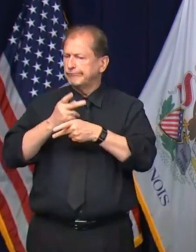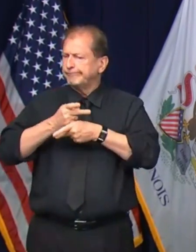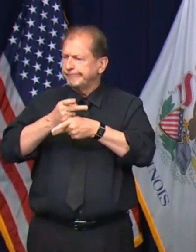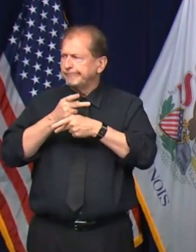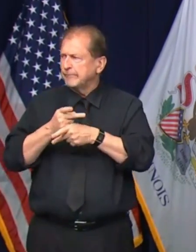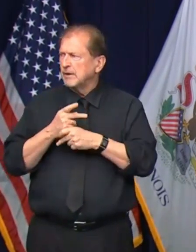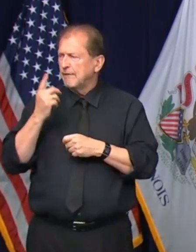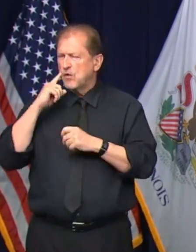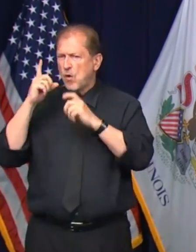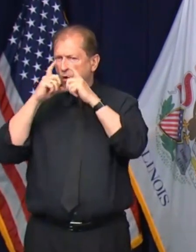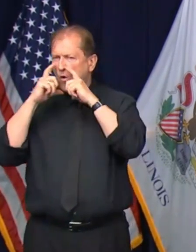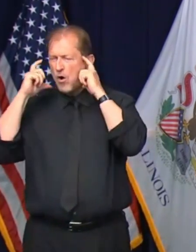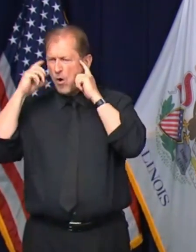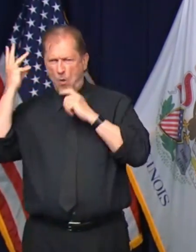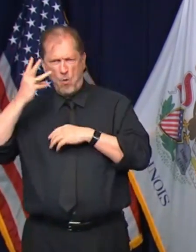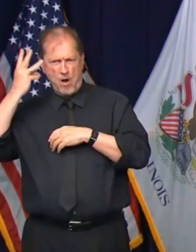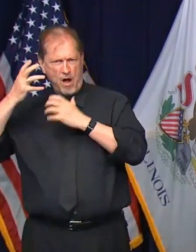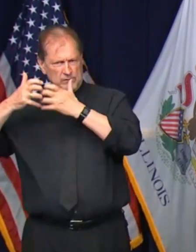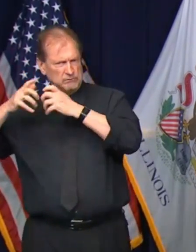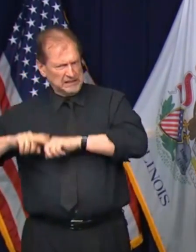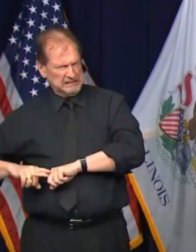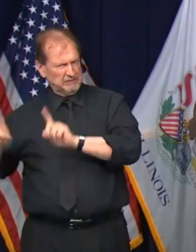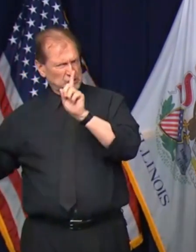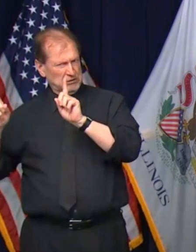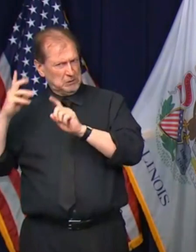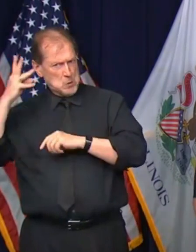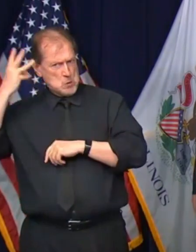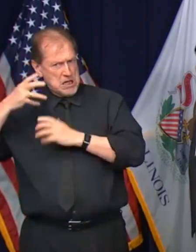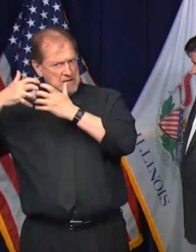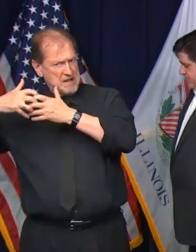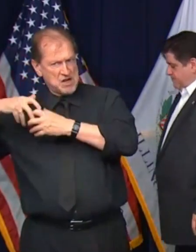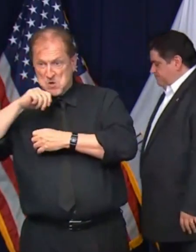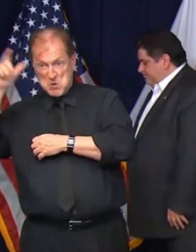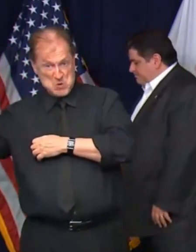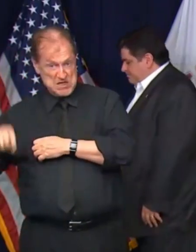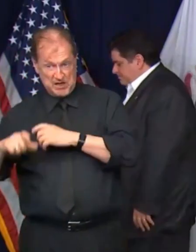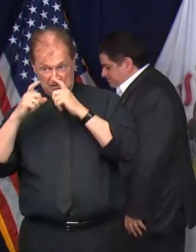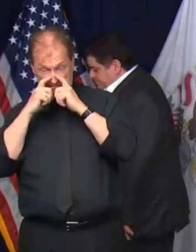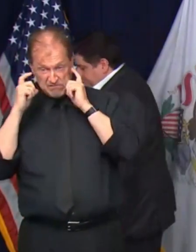considerations wineries across the state should be considering as they move into phase 3?